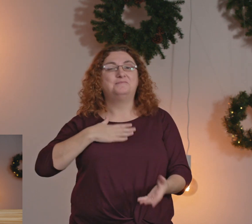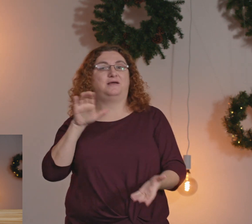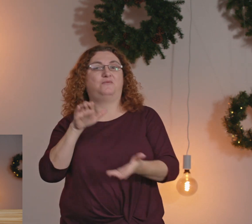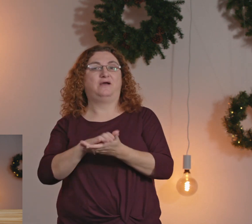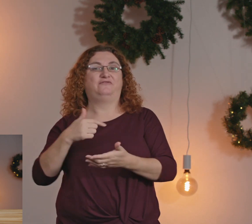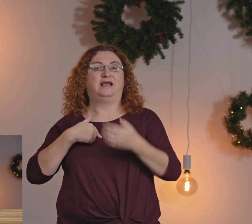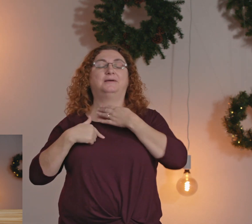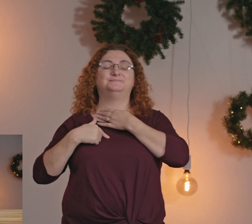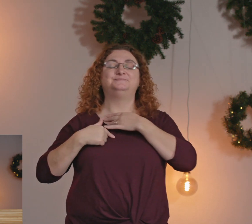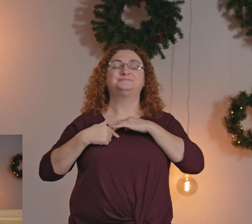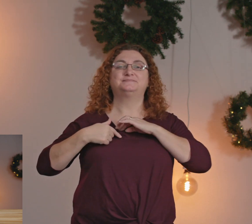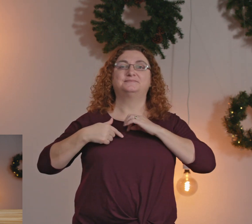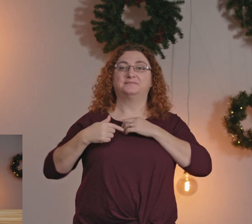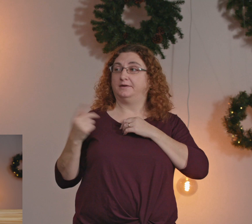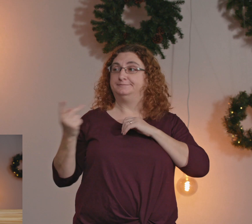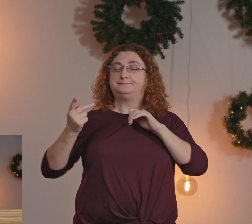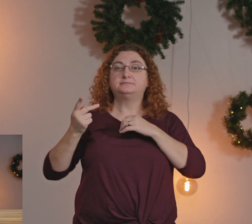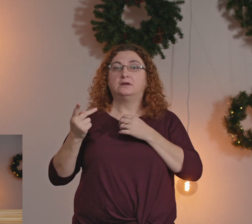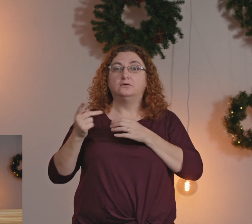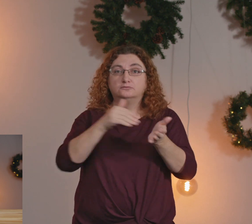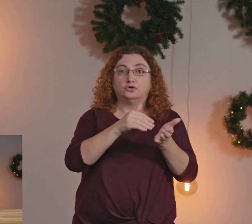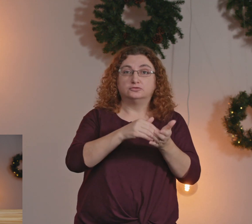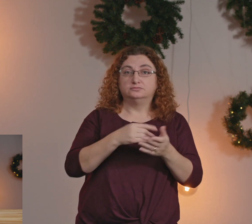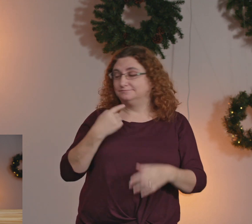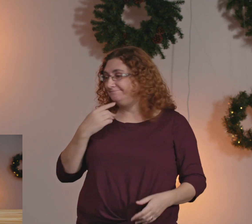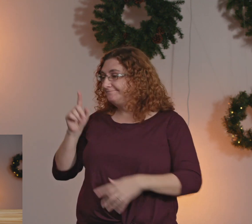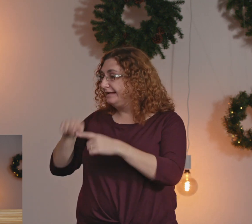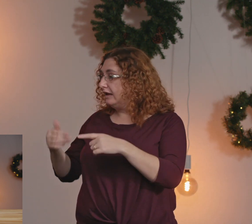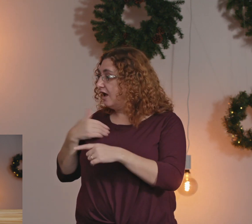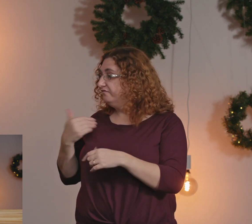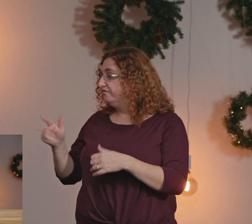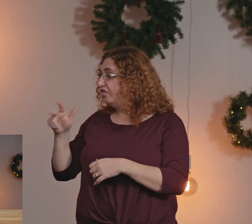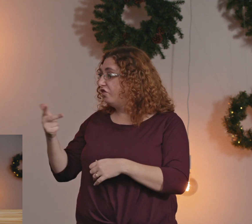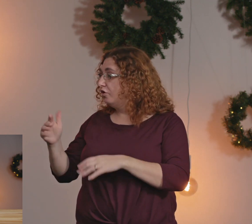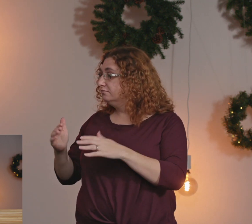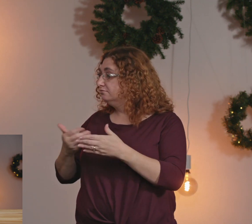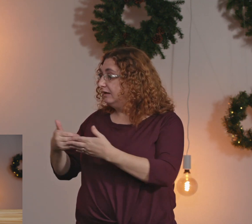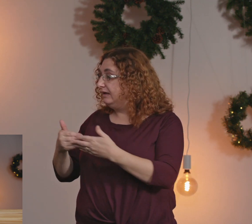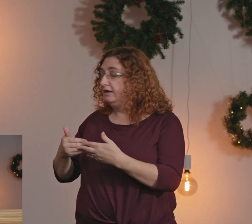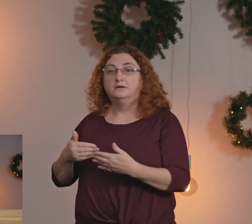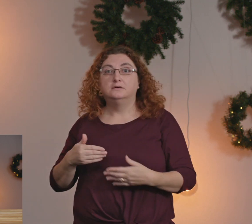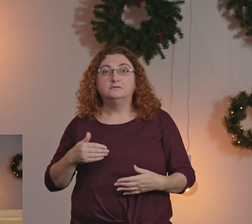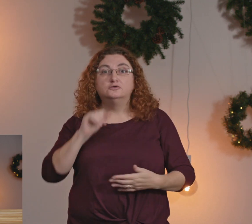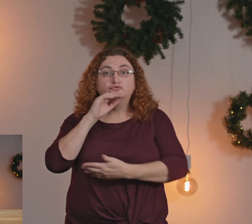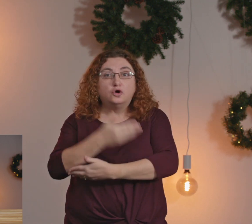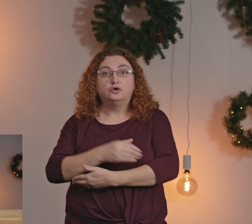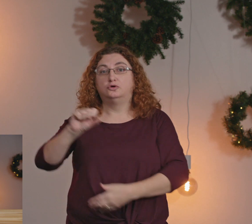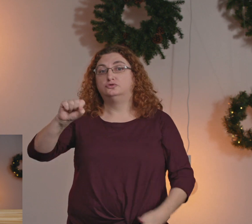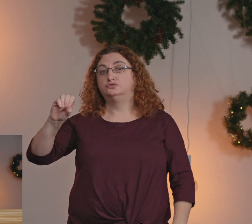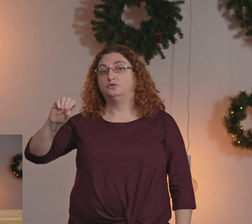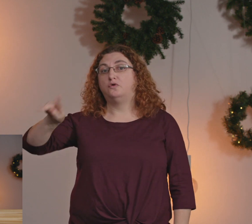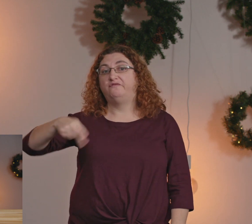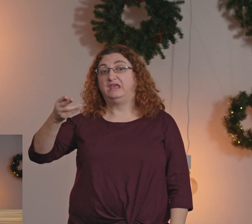we actually were told that we could not have a third child. My little girl, Sophie, was totally unexpected. We had gone to the doctor. They had